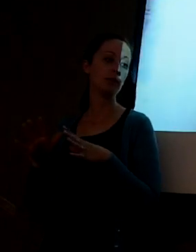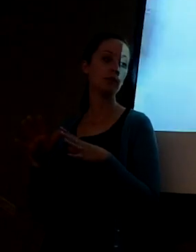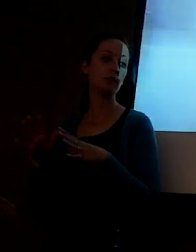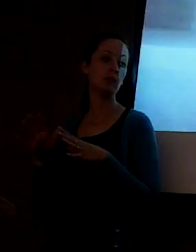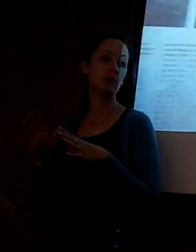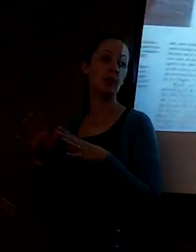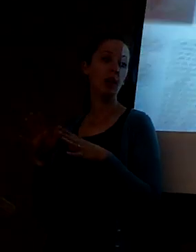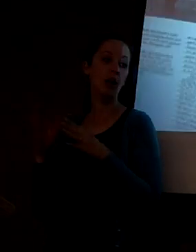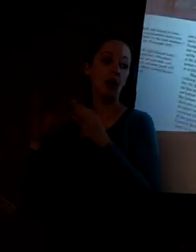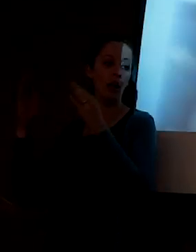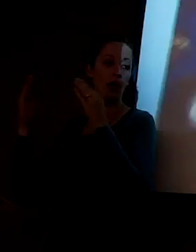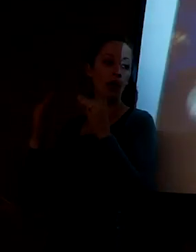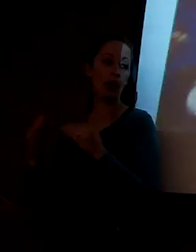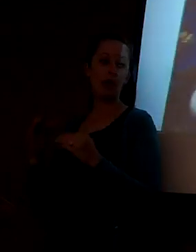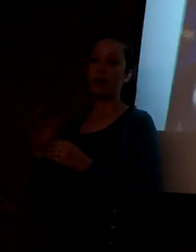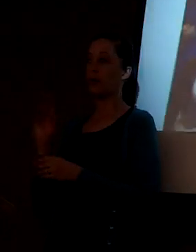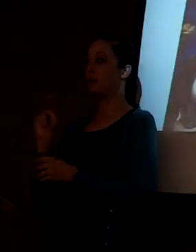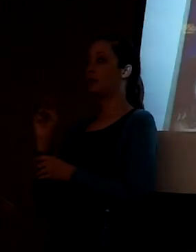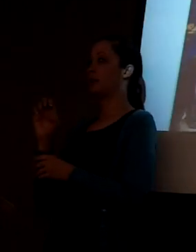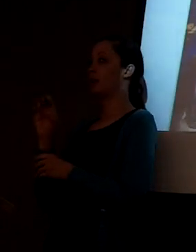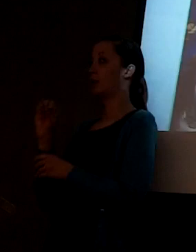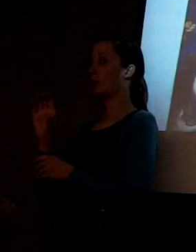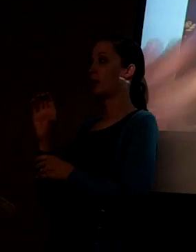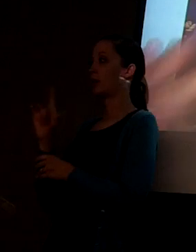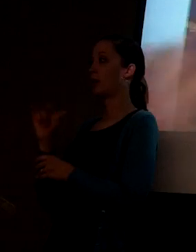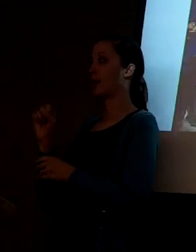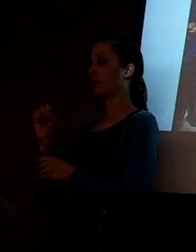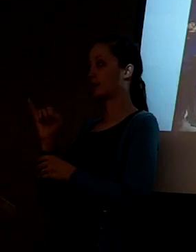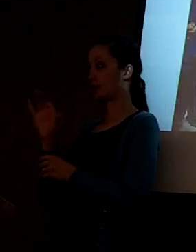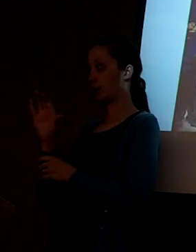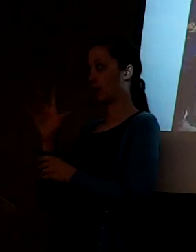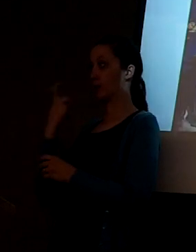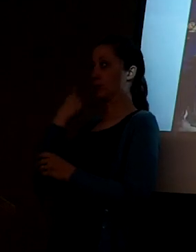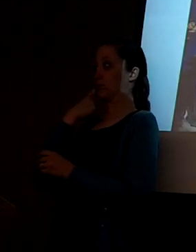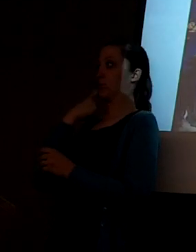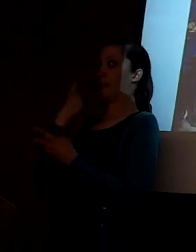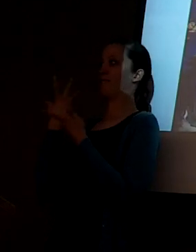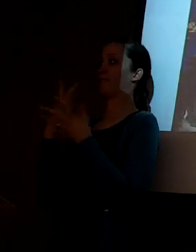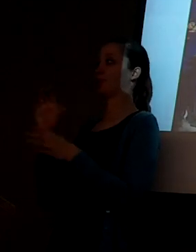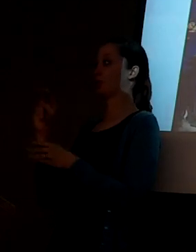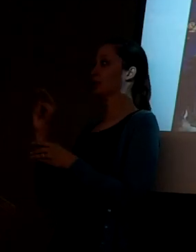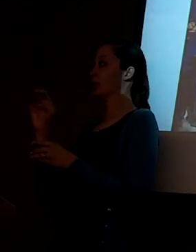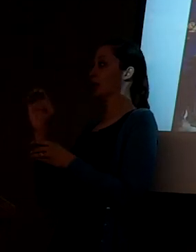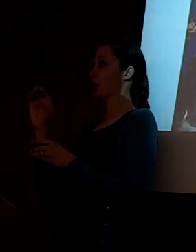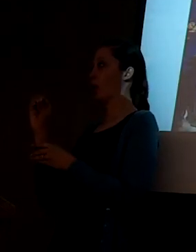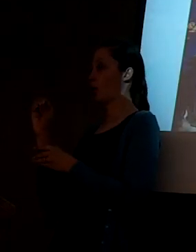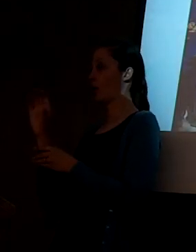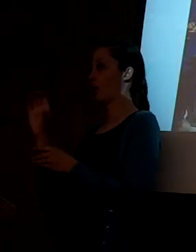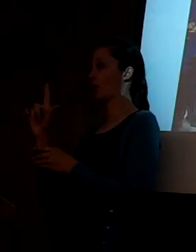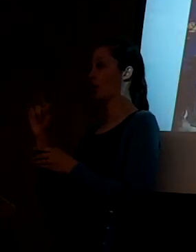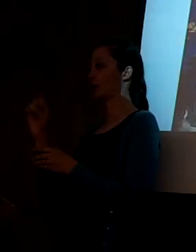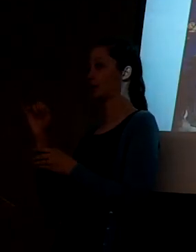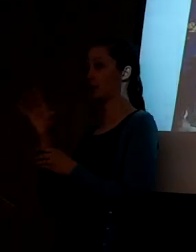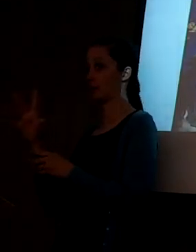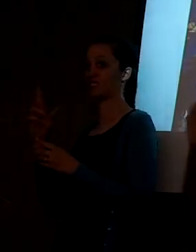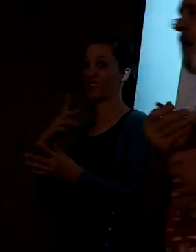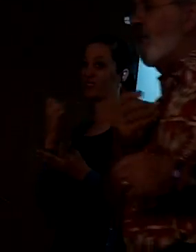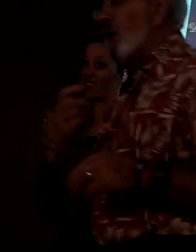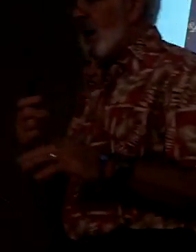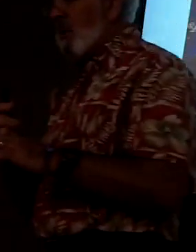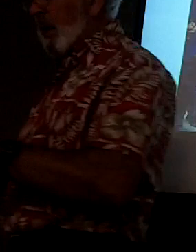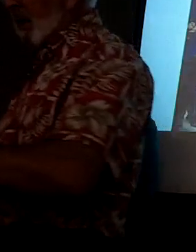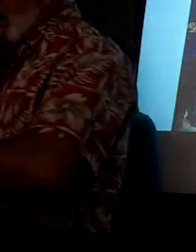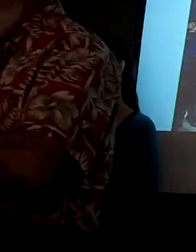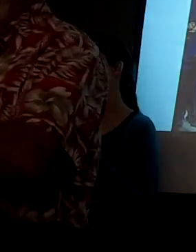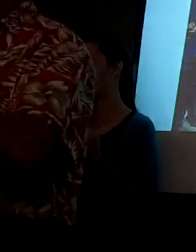with the neoclassic, and which we just barely finished that up. So you should be in pretty good shape. So